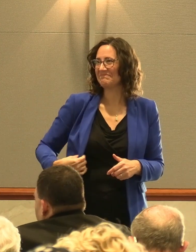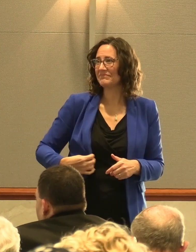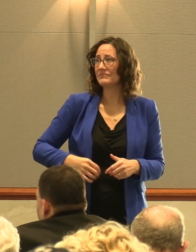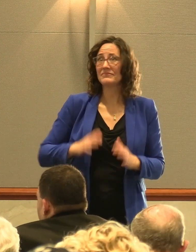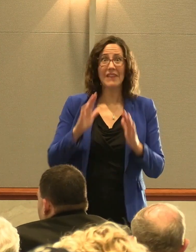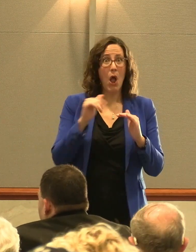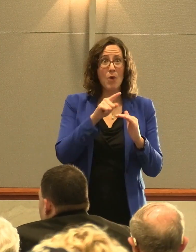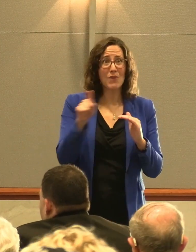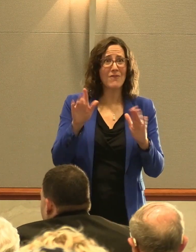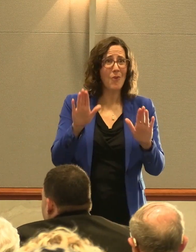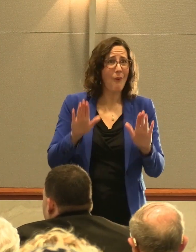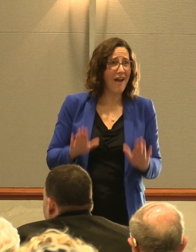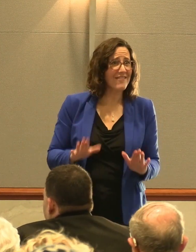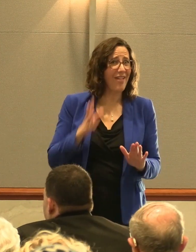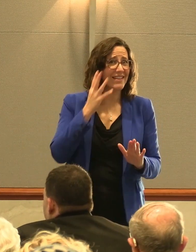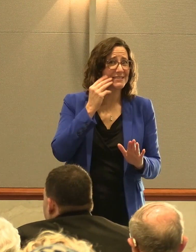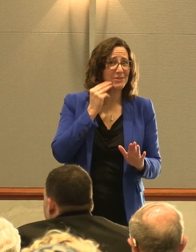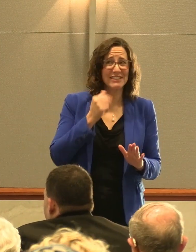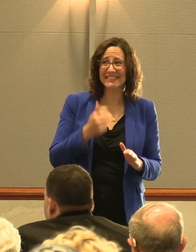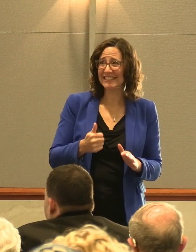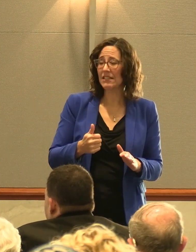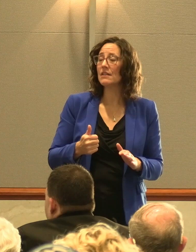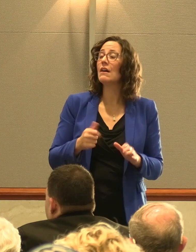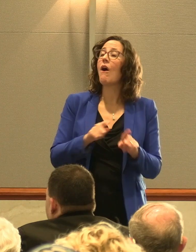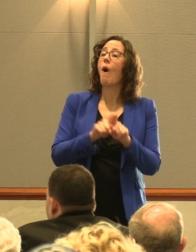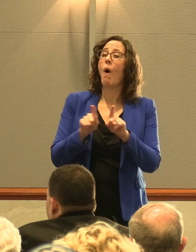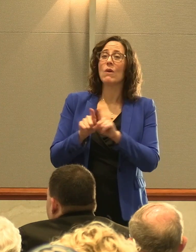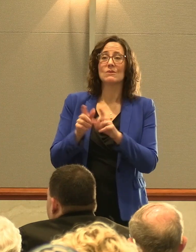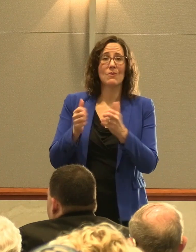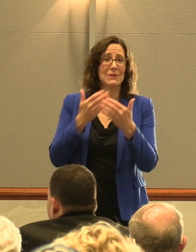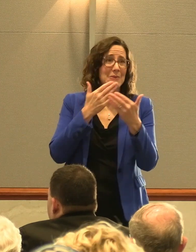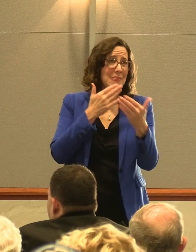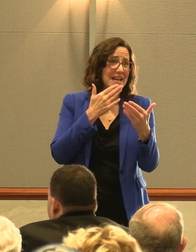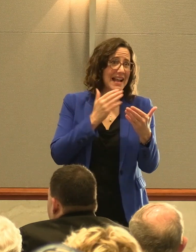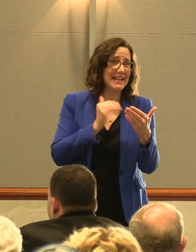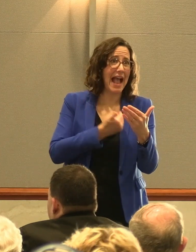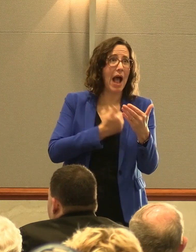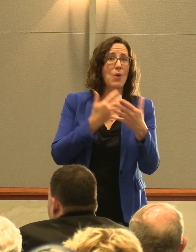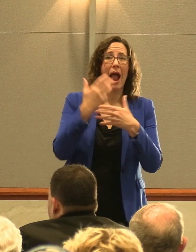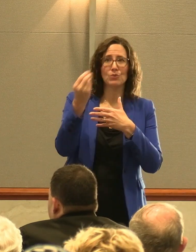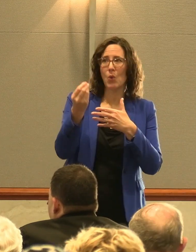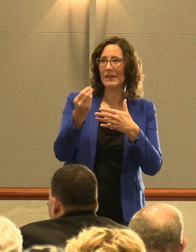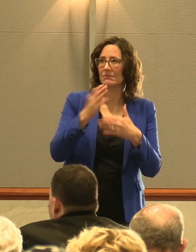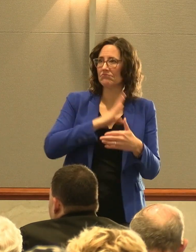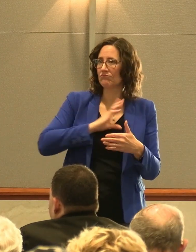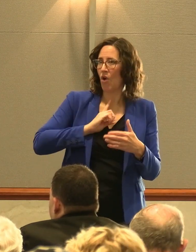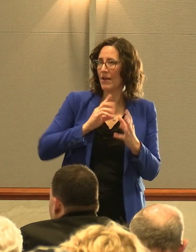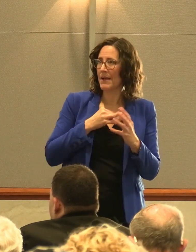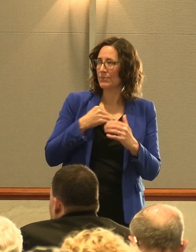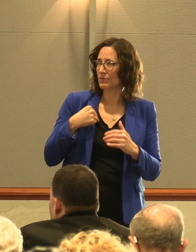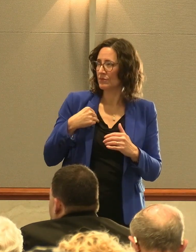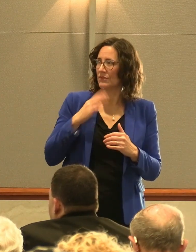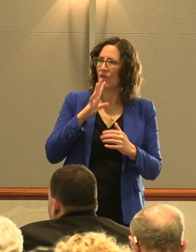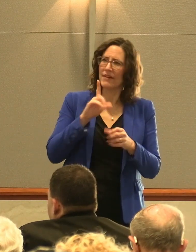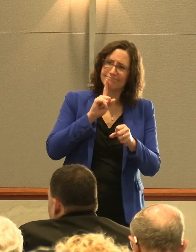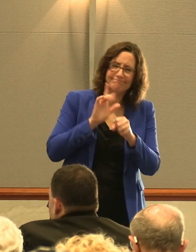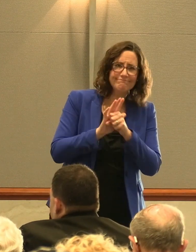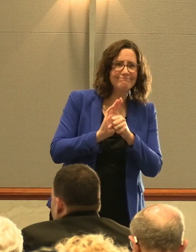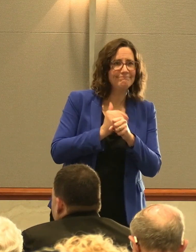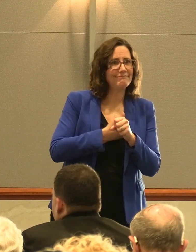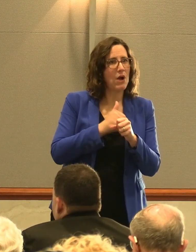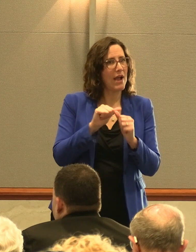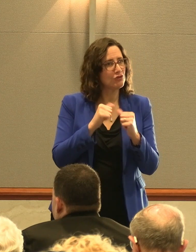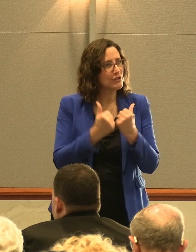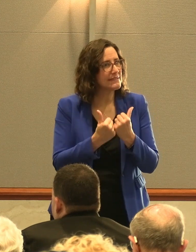I hope you have a wonderful experience. I also want to thank our outgoing board members for their dedication to our